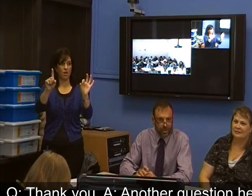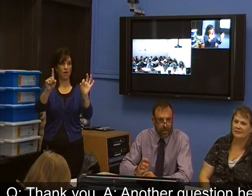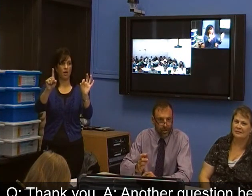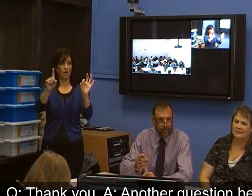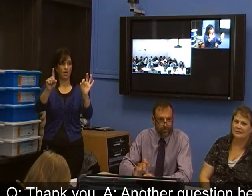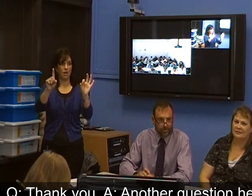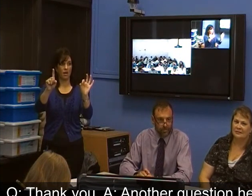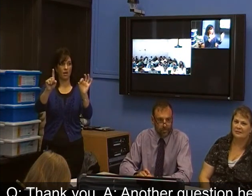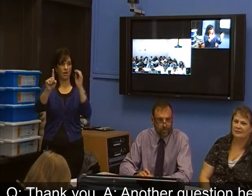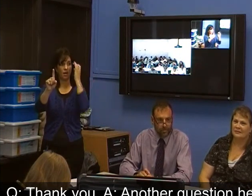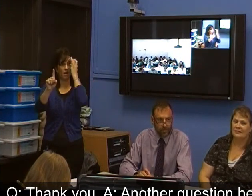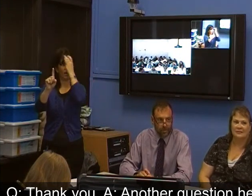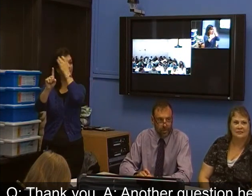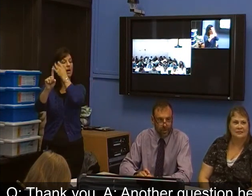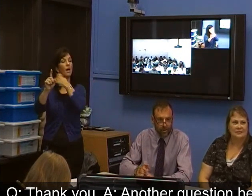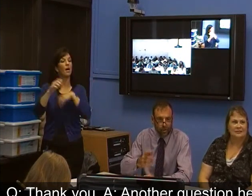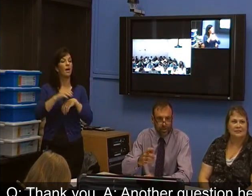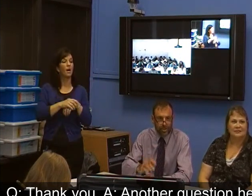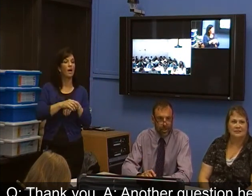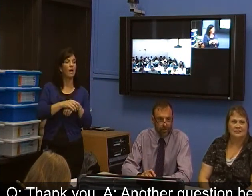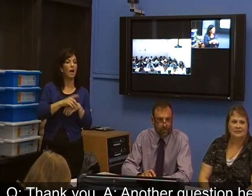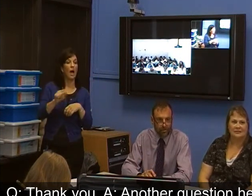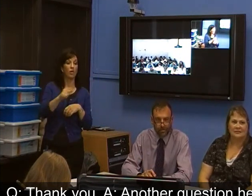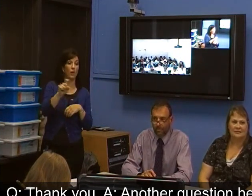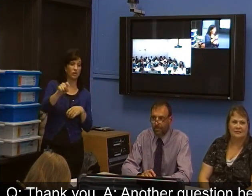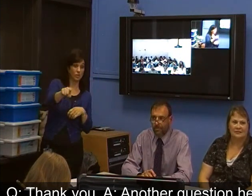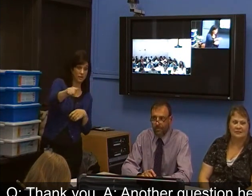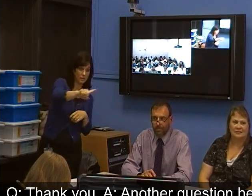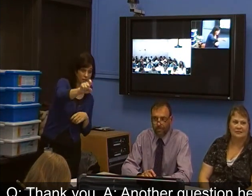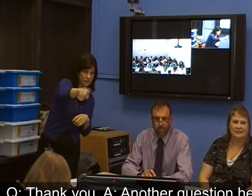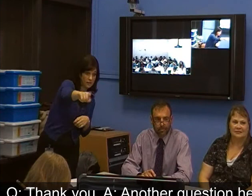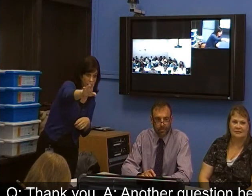Question here. All right, thank you. Another question here.